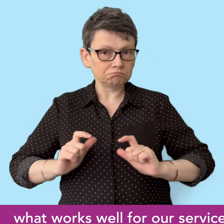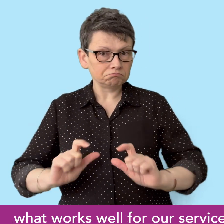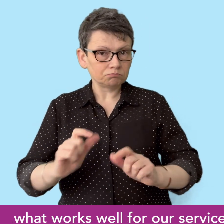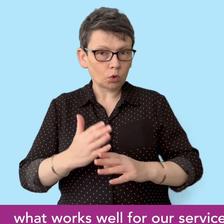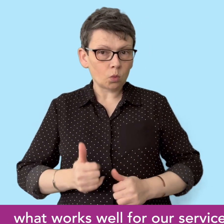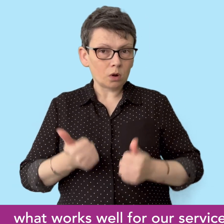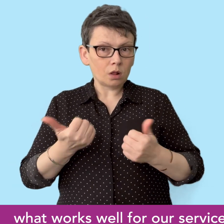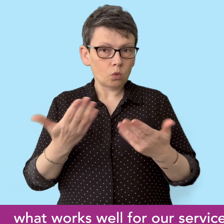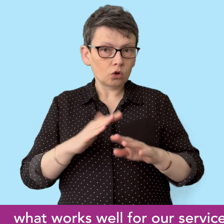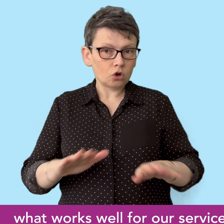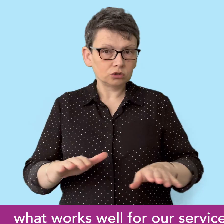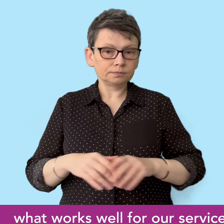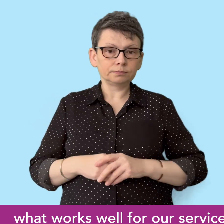for our services.